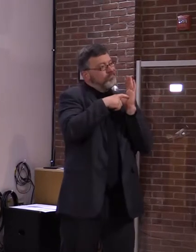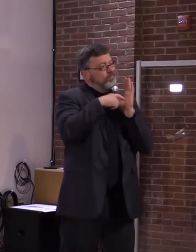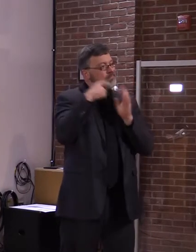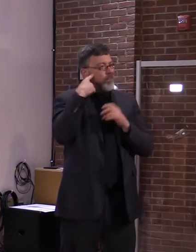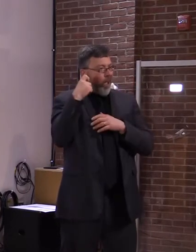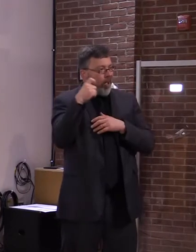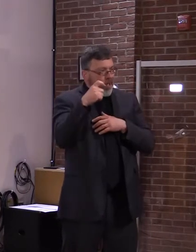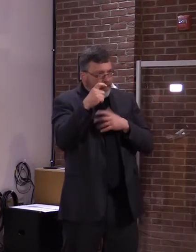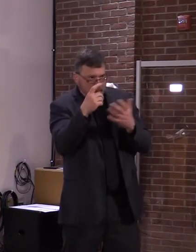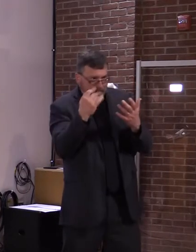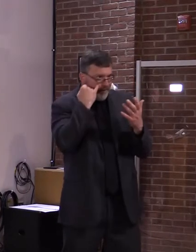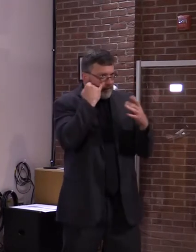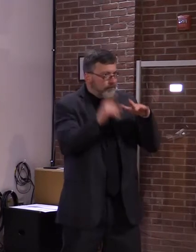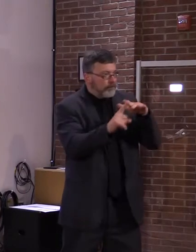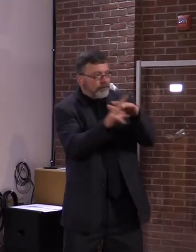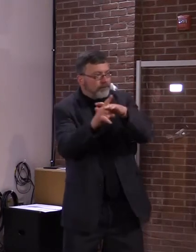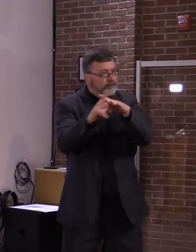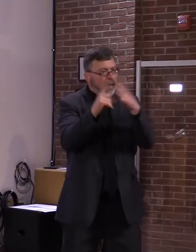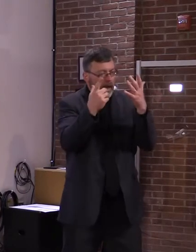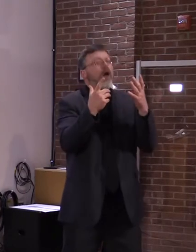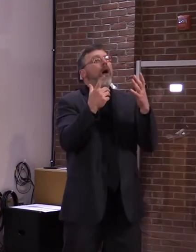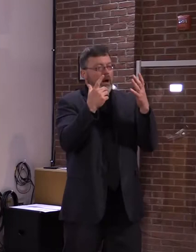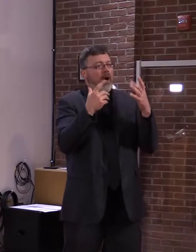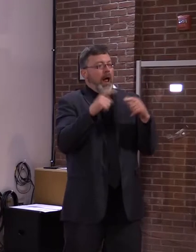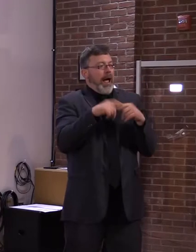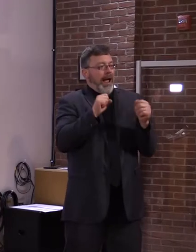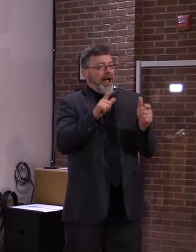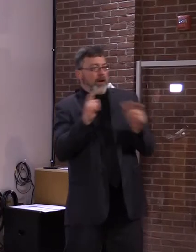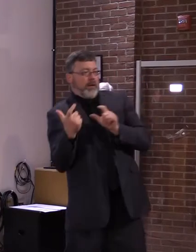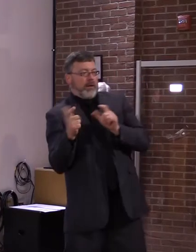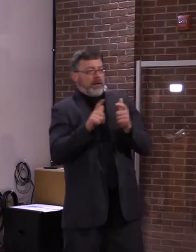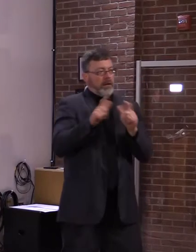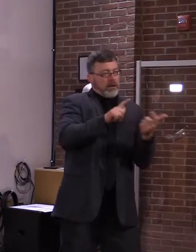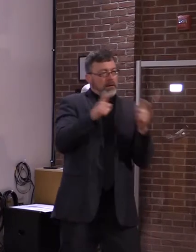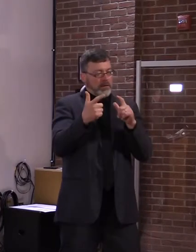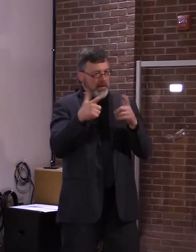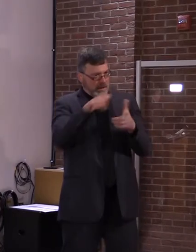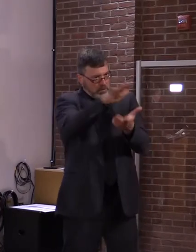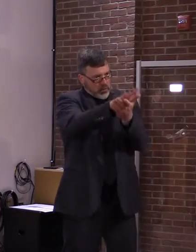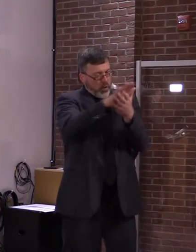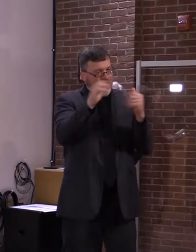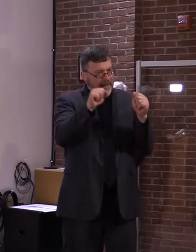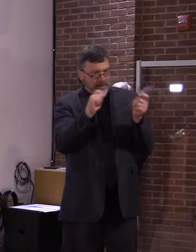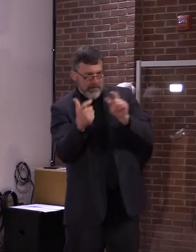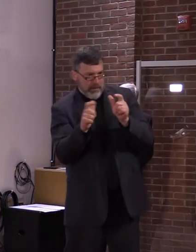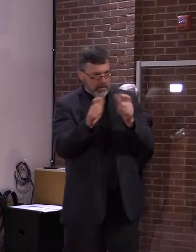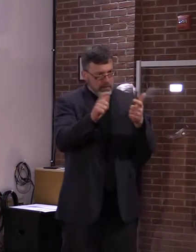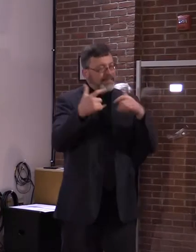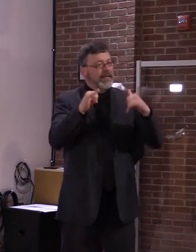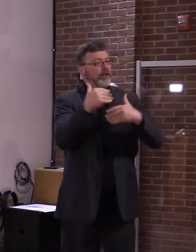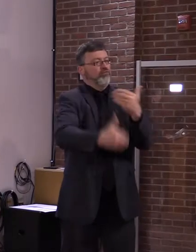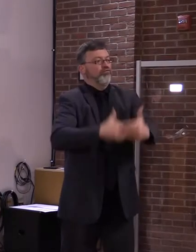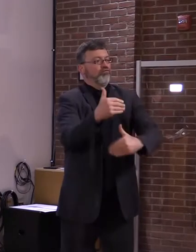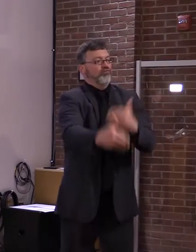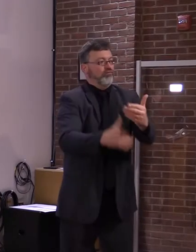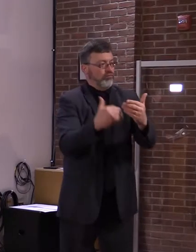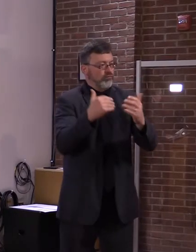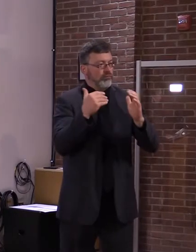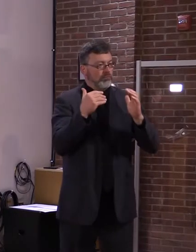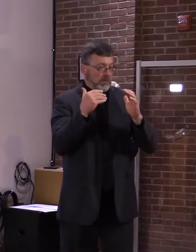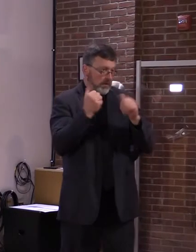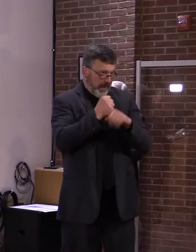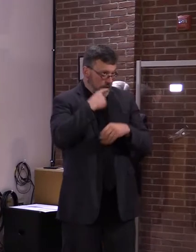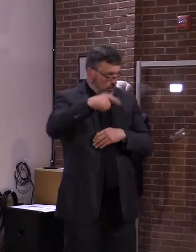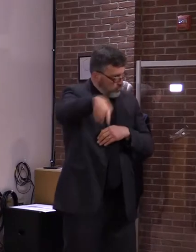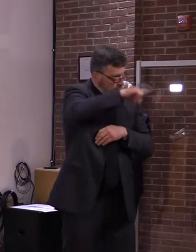and to allow schools to adapt to changing logistical considerations such as staff availability. In the fall,